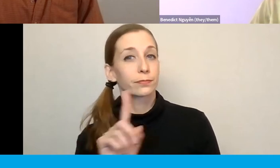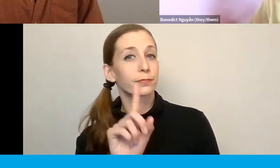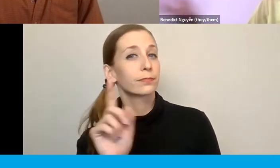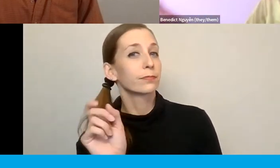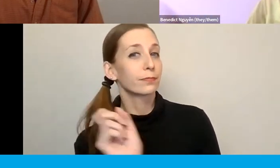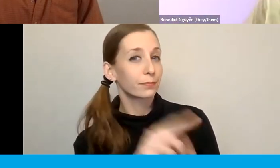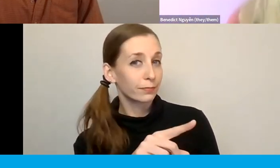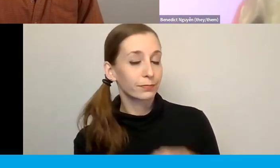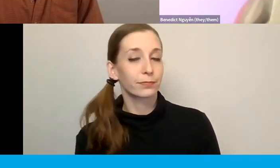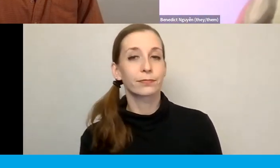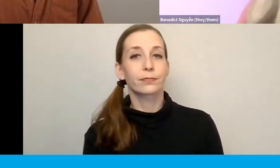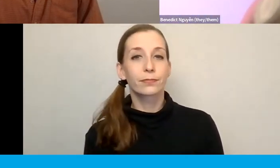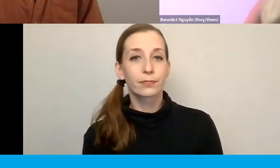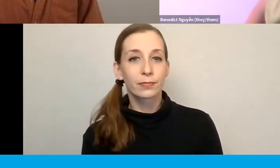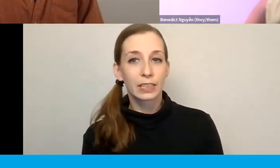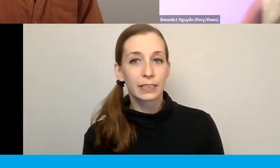what did showing,